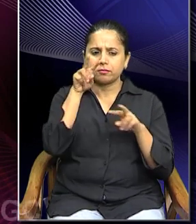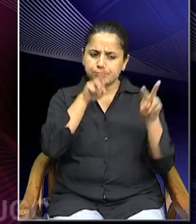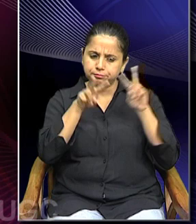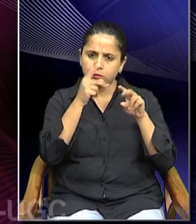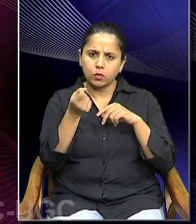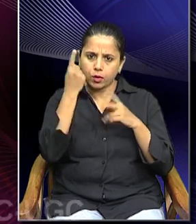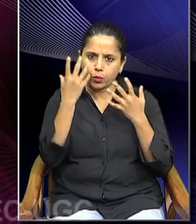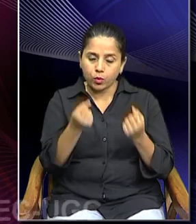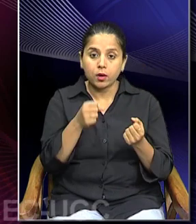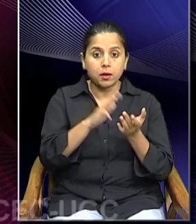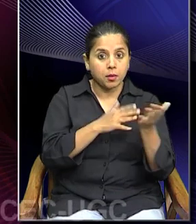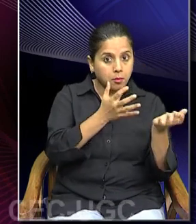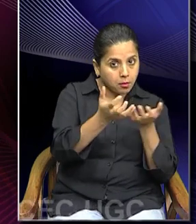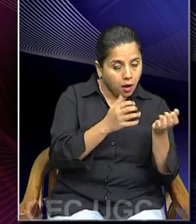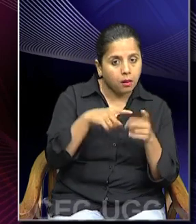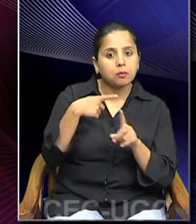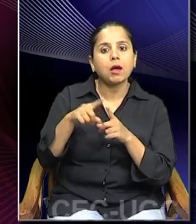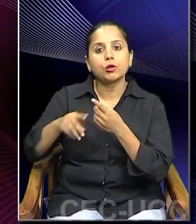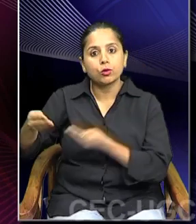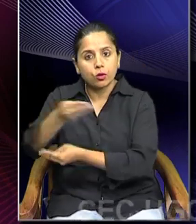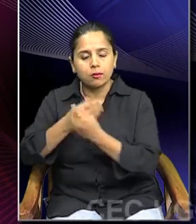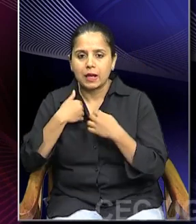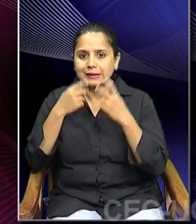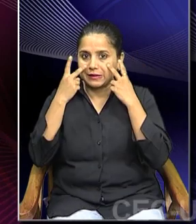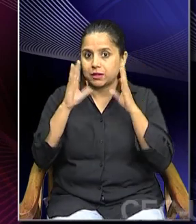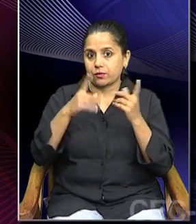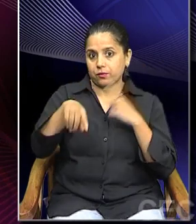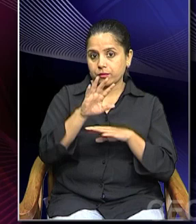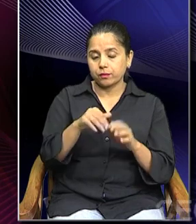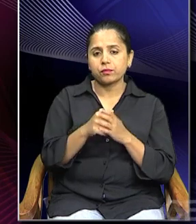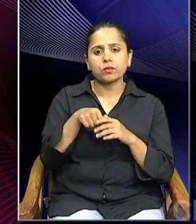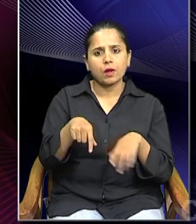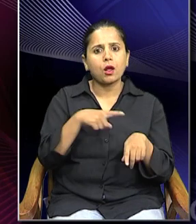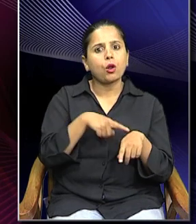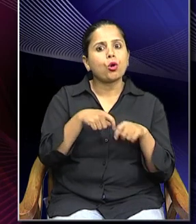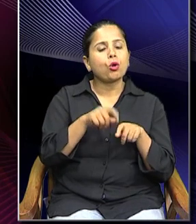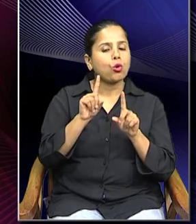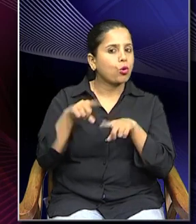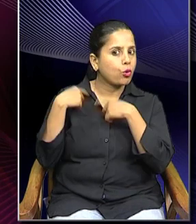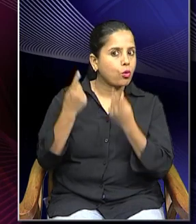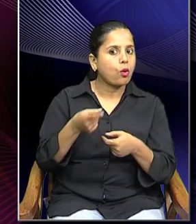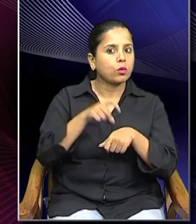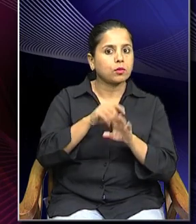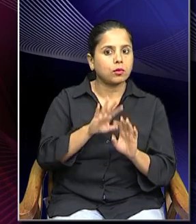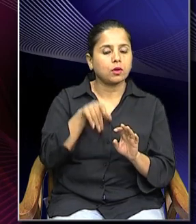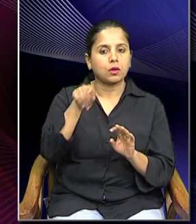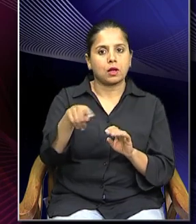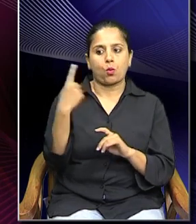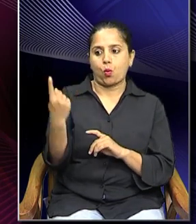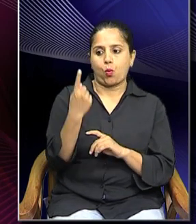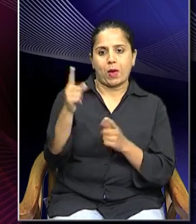understand market and economy, we have seen that for very long time it was monopolized